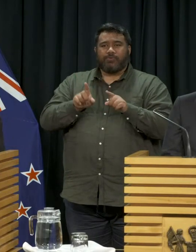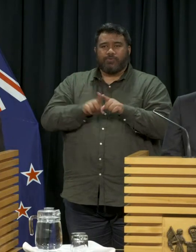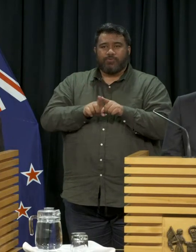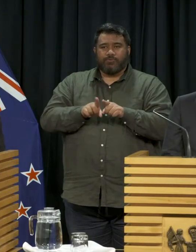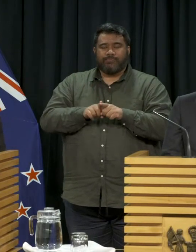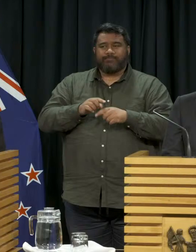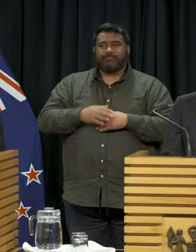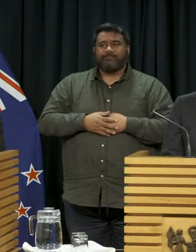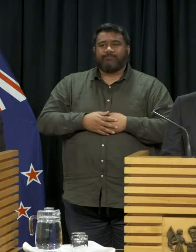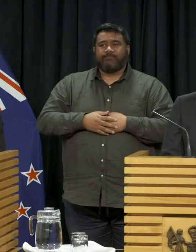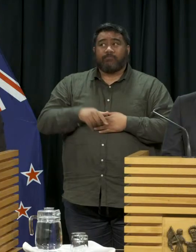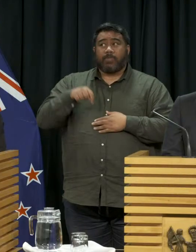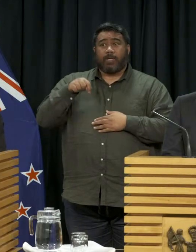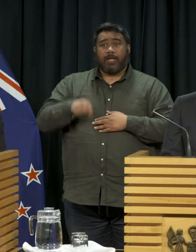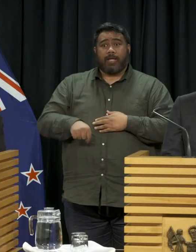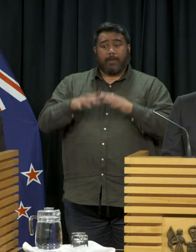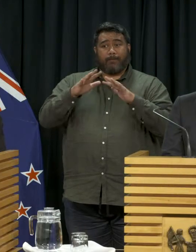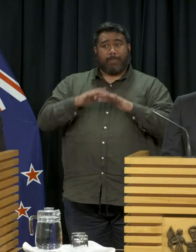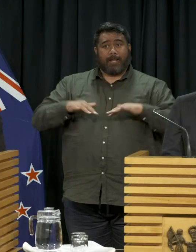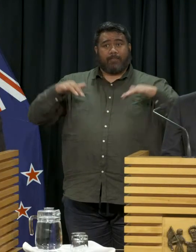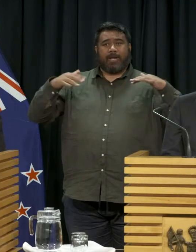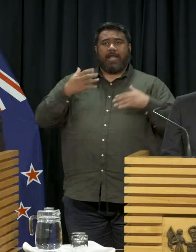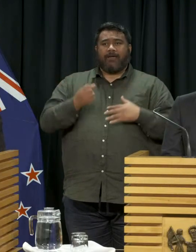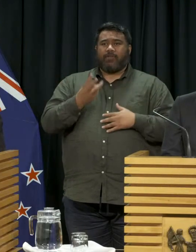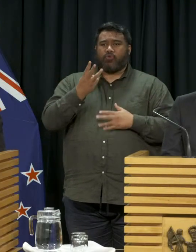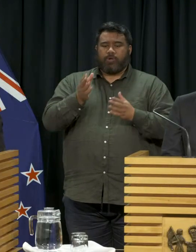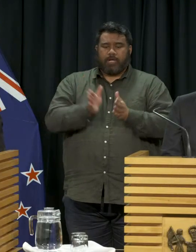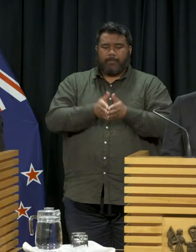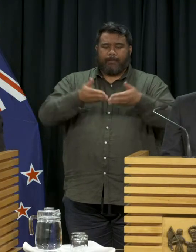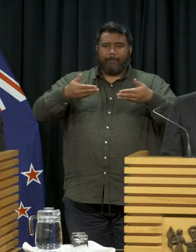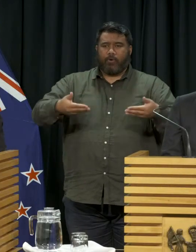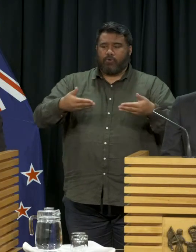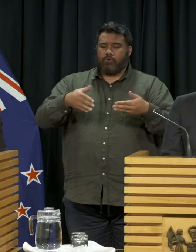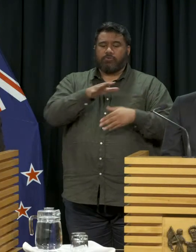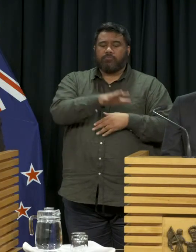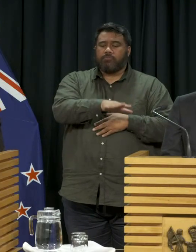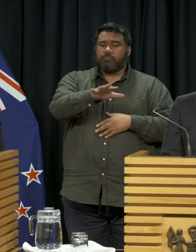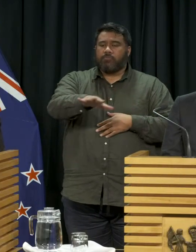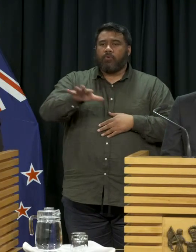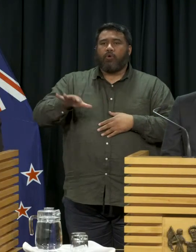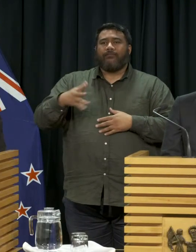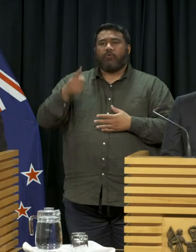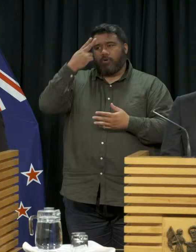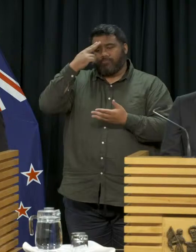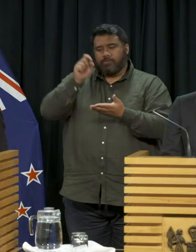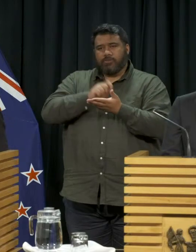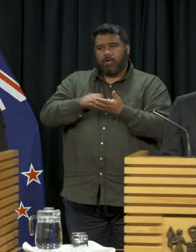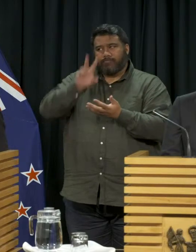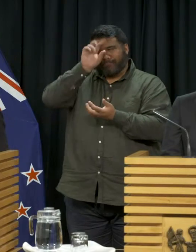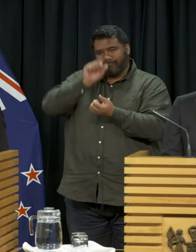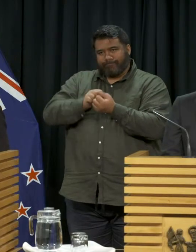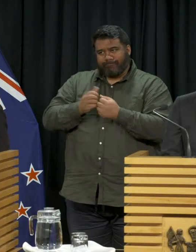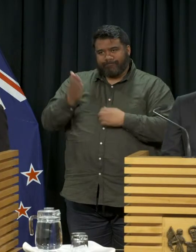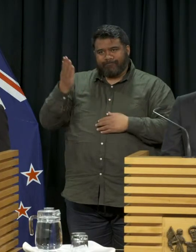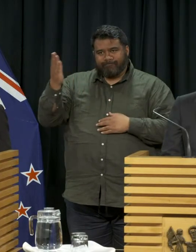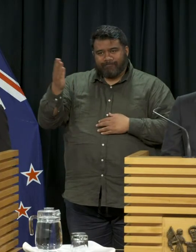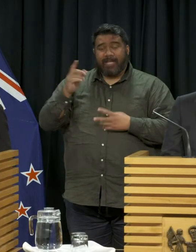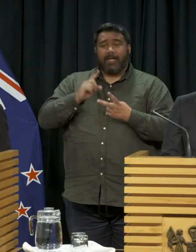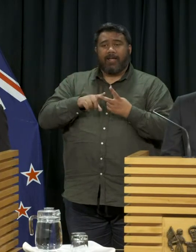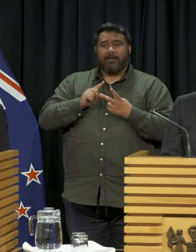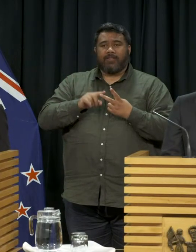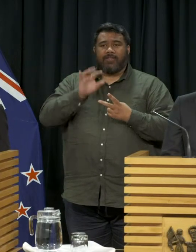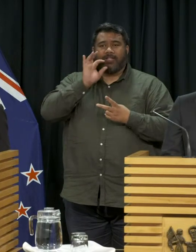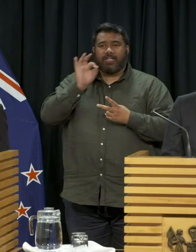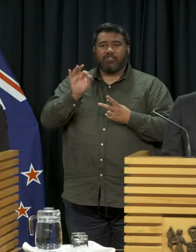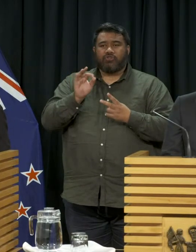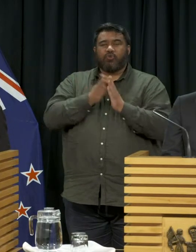condolence books for His Royal Highness at Parliament and 1 at the National Library. Visits and ceremonial events are also providing advice to local councils